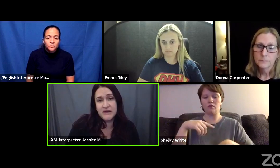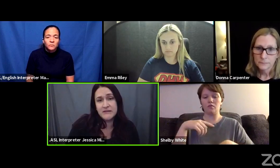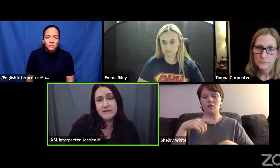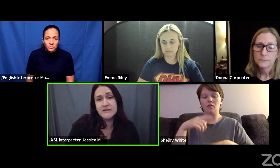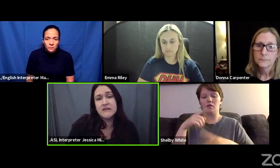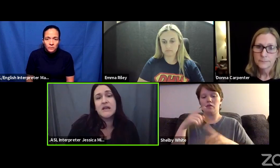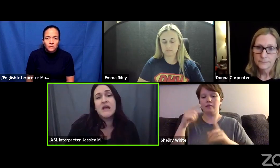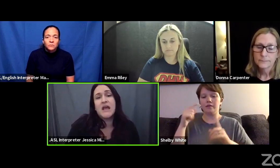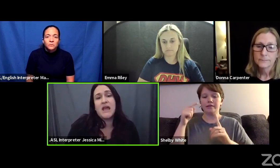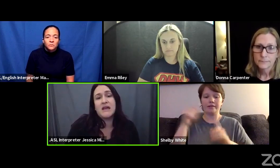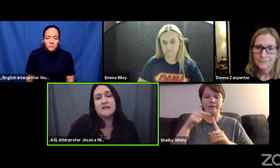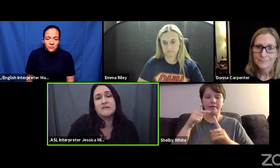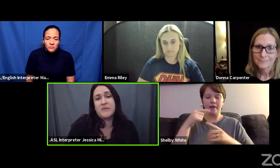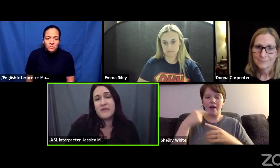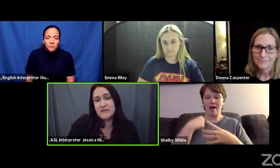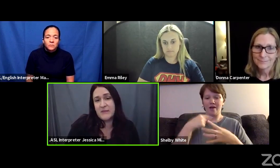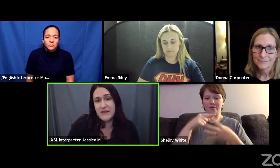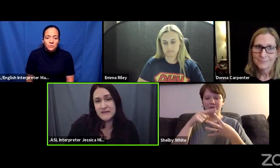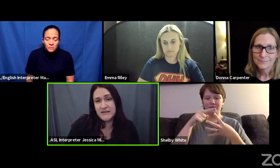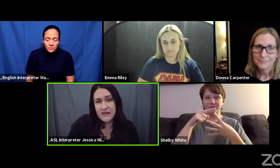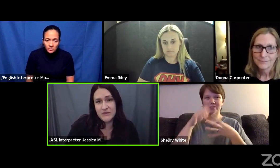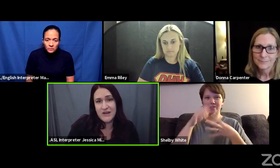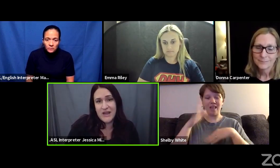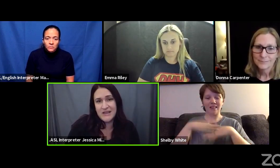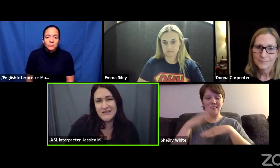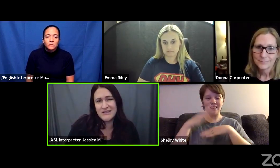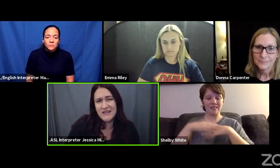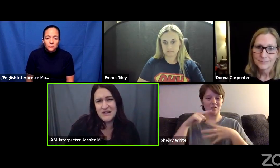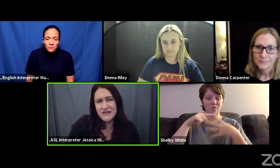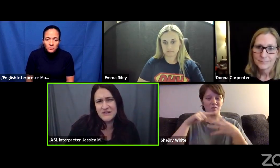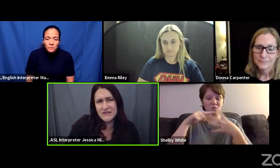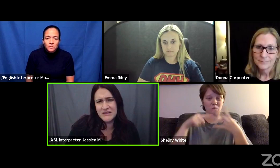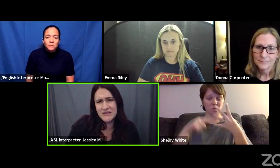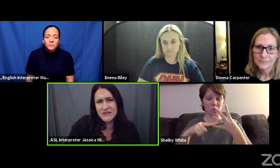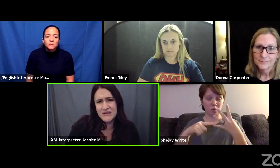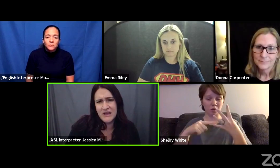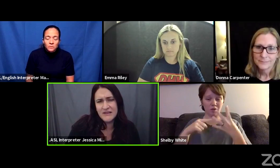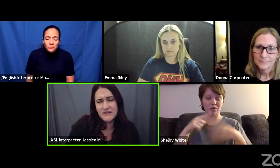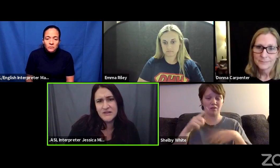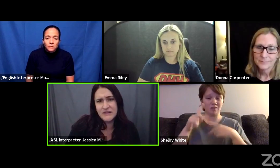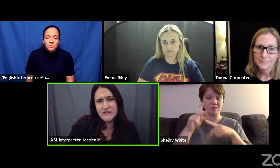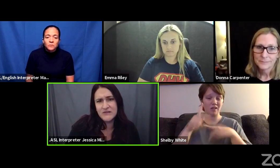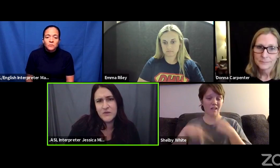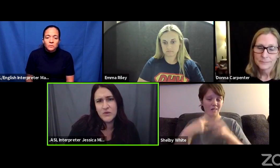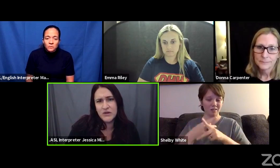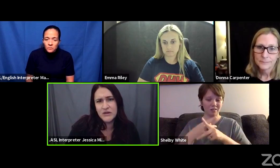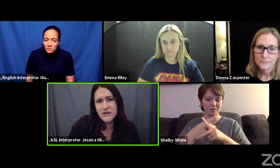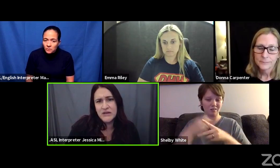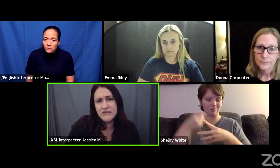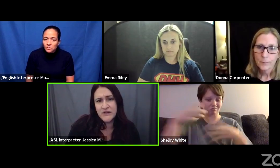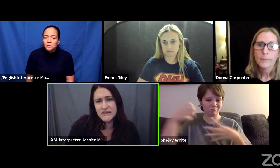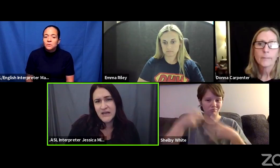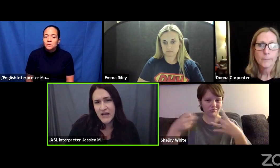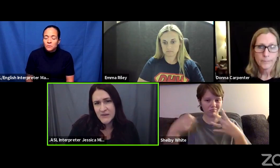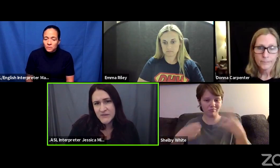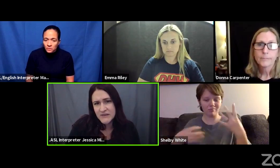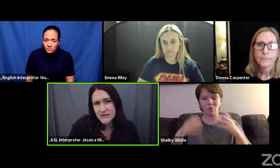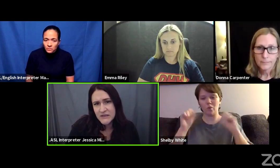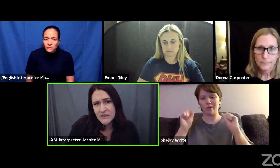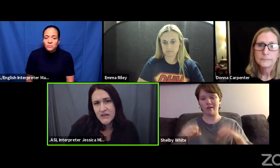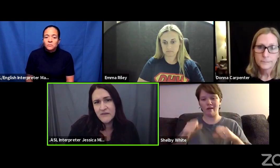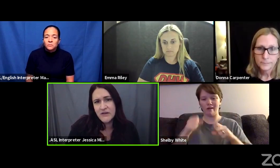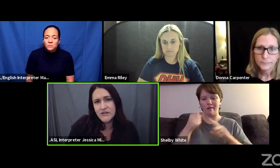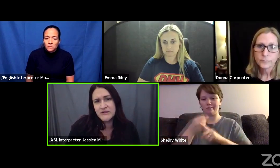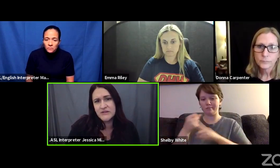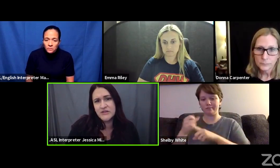both parents and that's passed down. And I guess there's at least 4 different